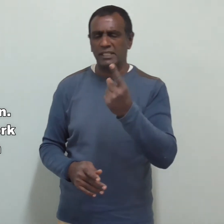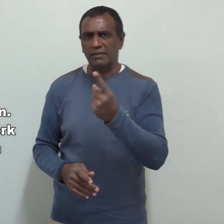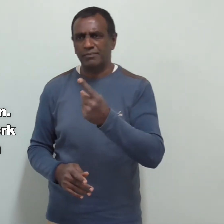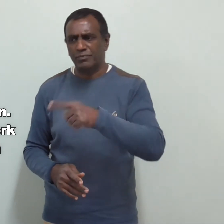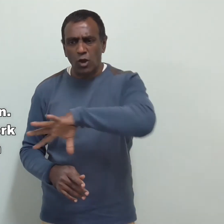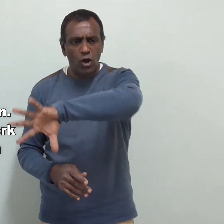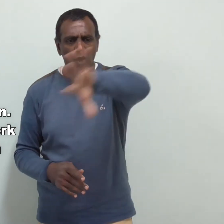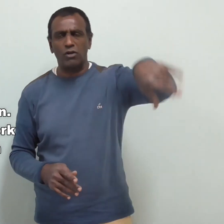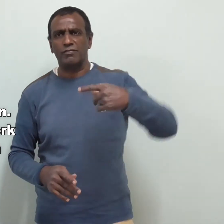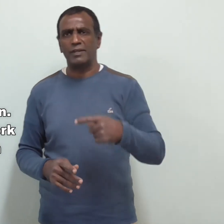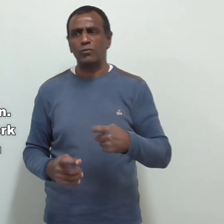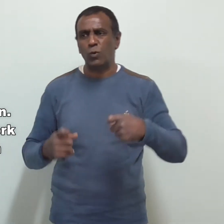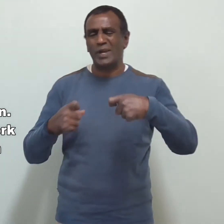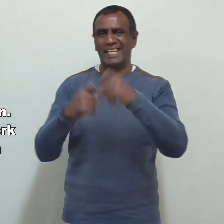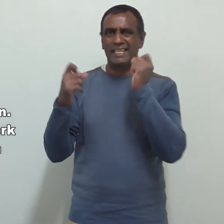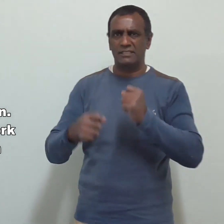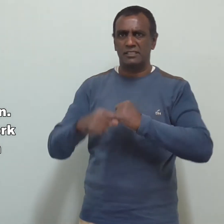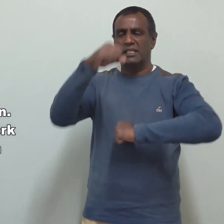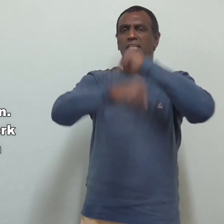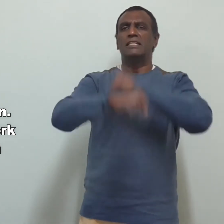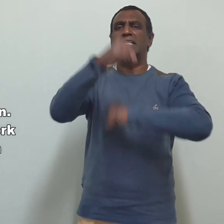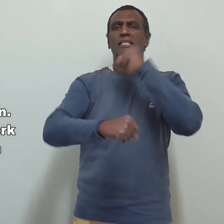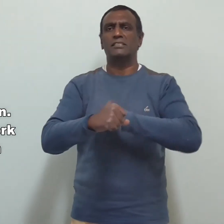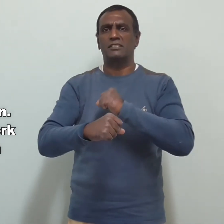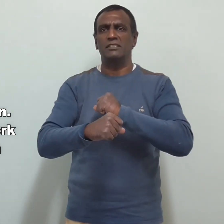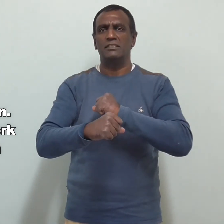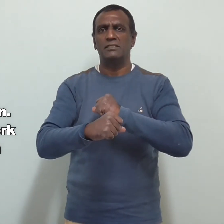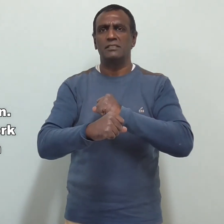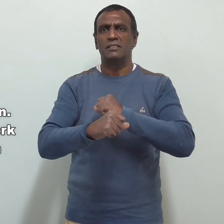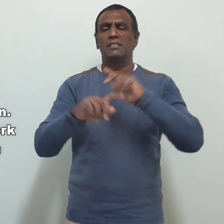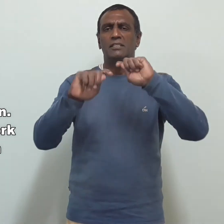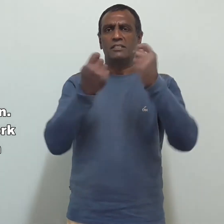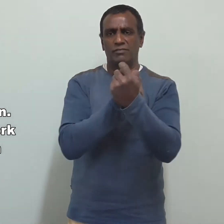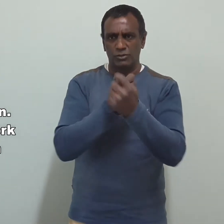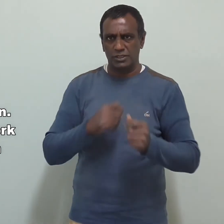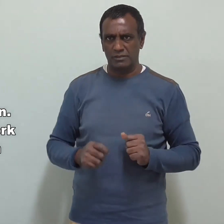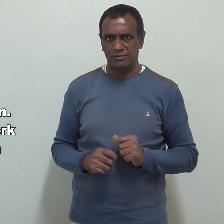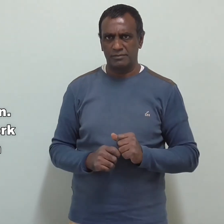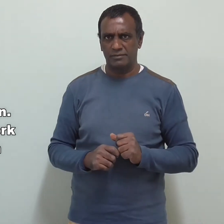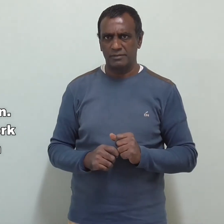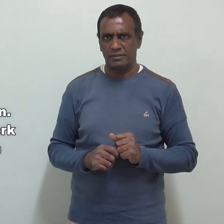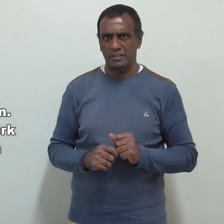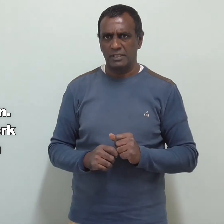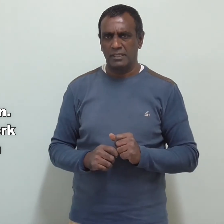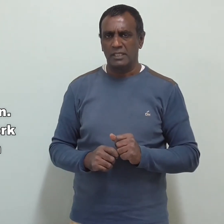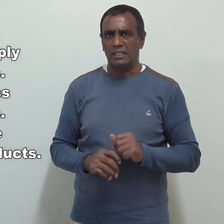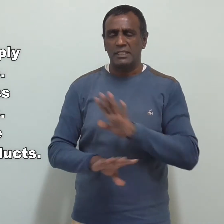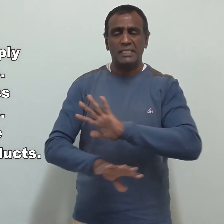Firstly, all of them were against the Industrial Revolution. They